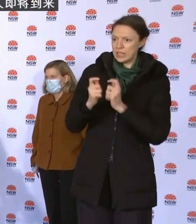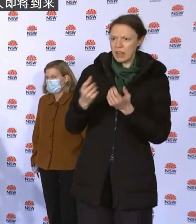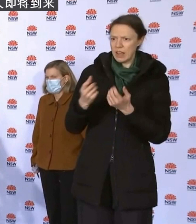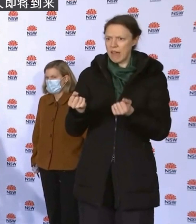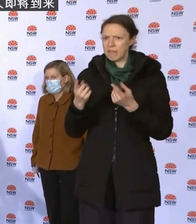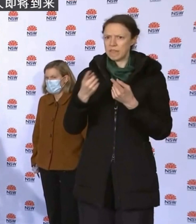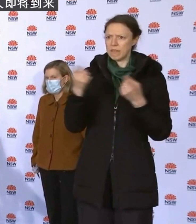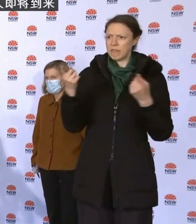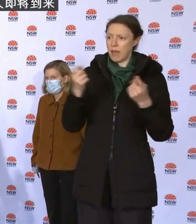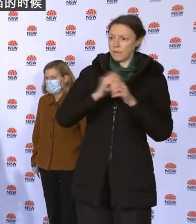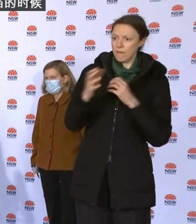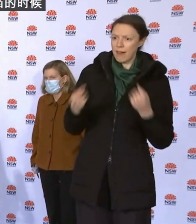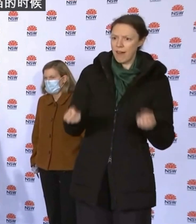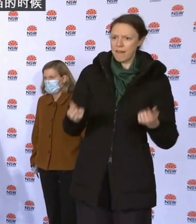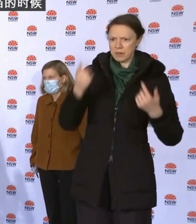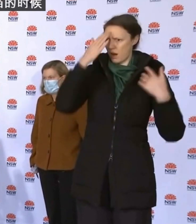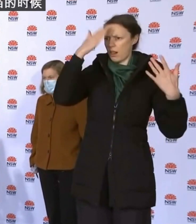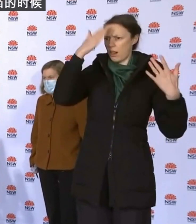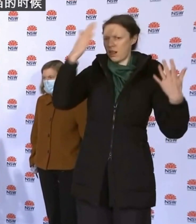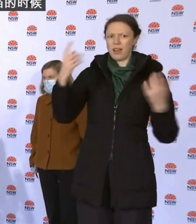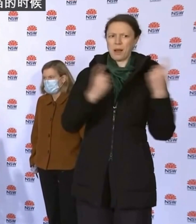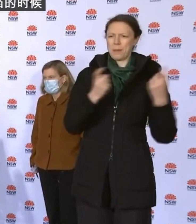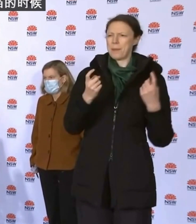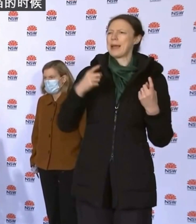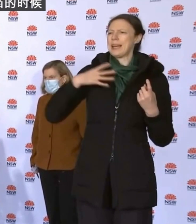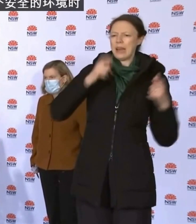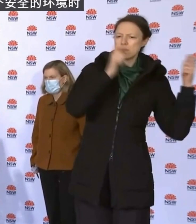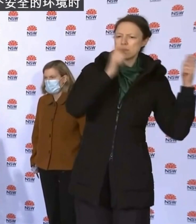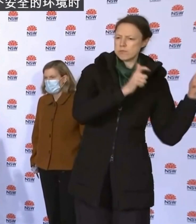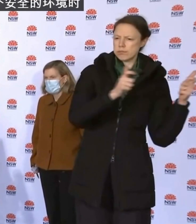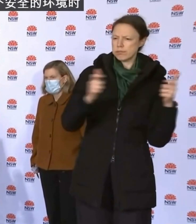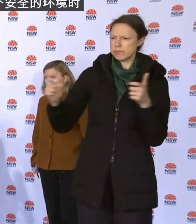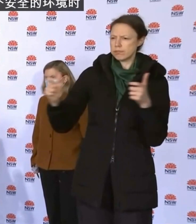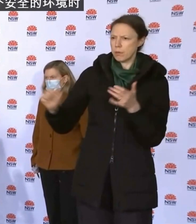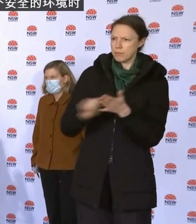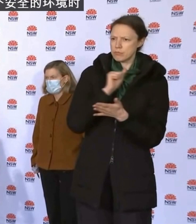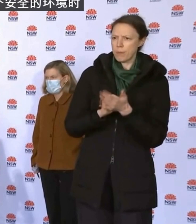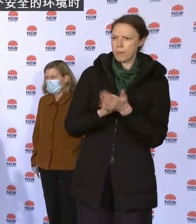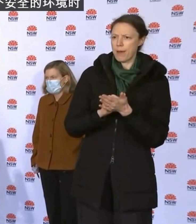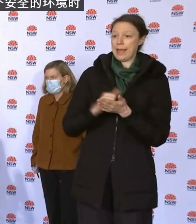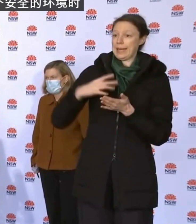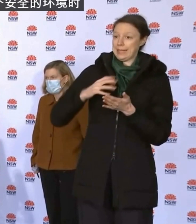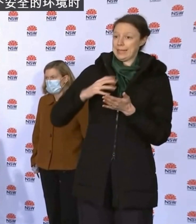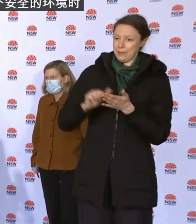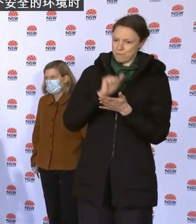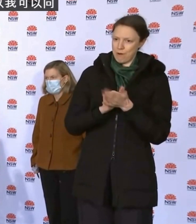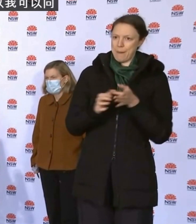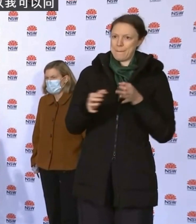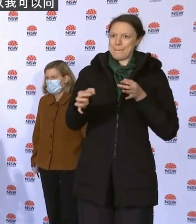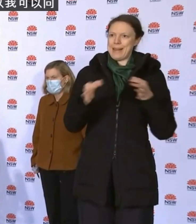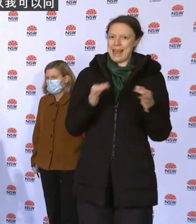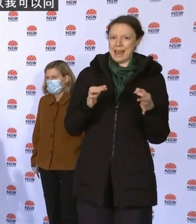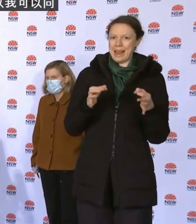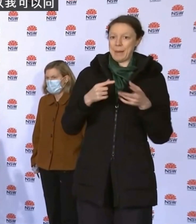from all across Greater Sydney are coming together. And when there's no oversight and proper testing and proper planning, it's really not a safe environment when